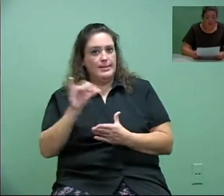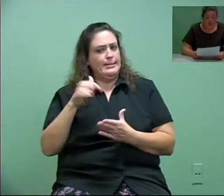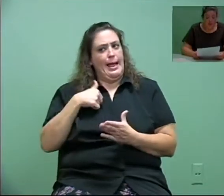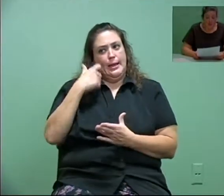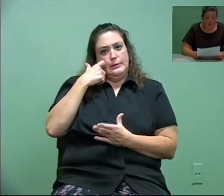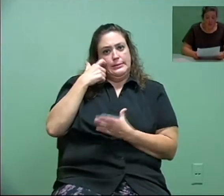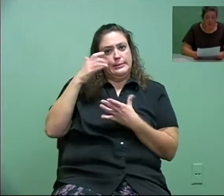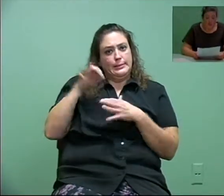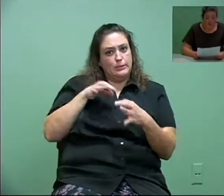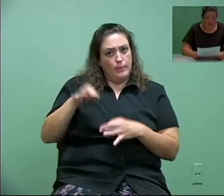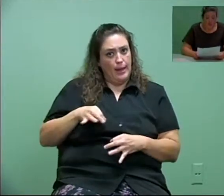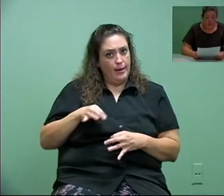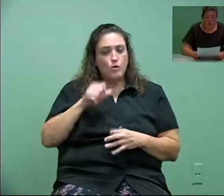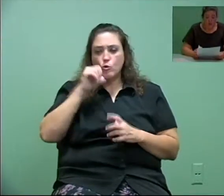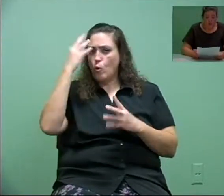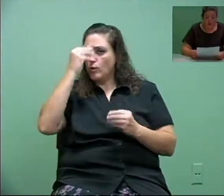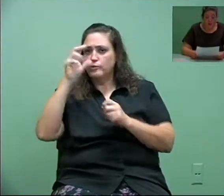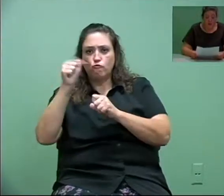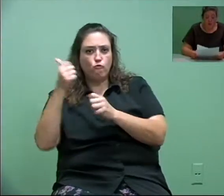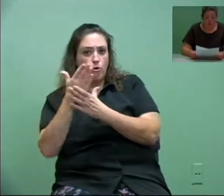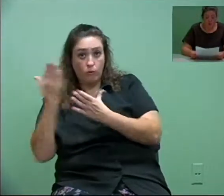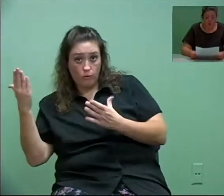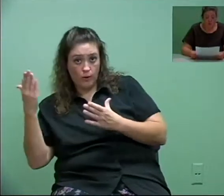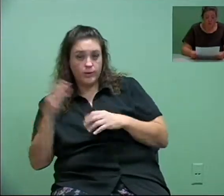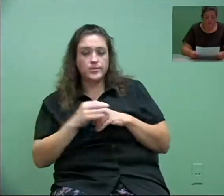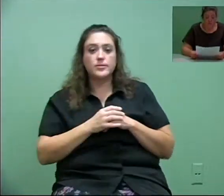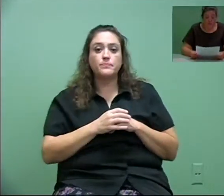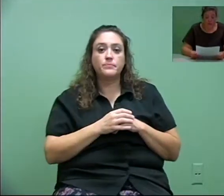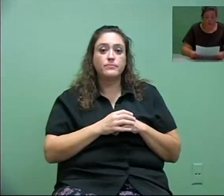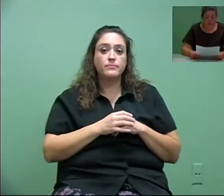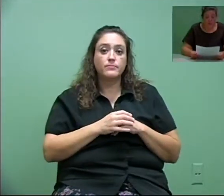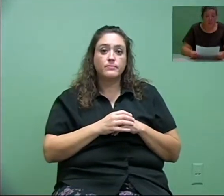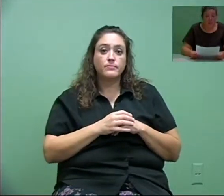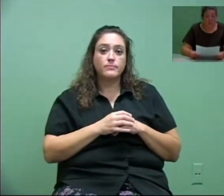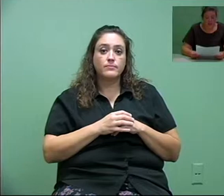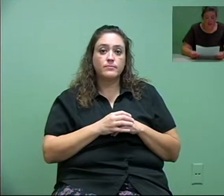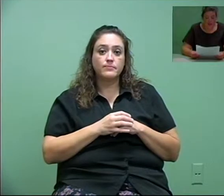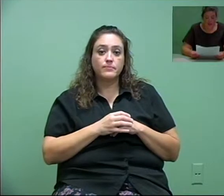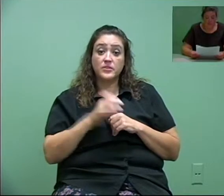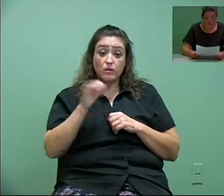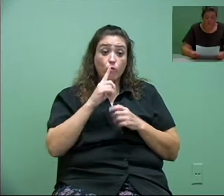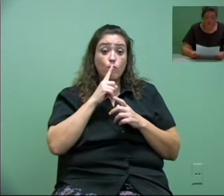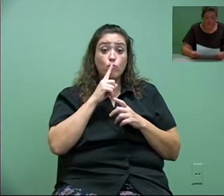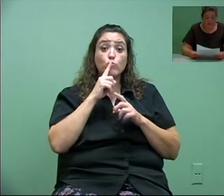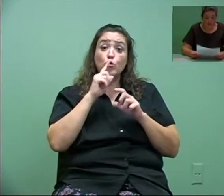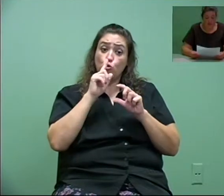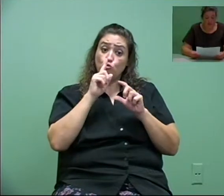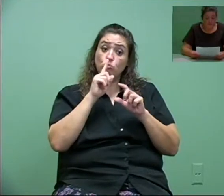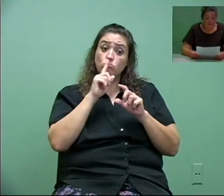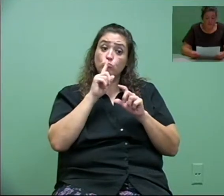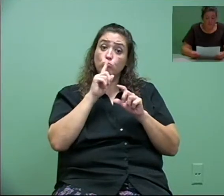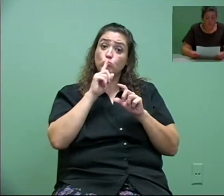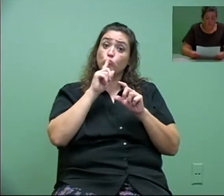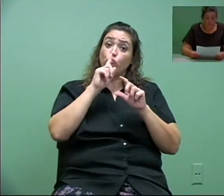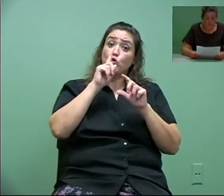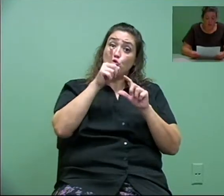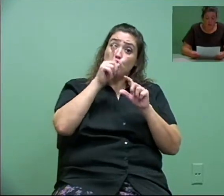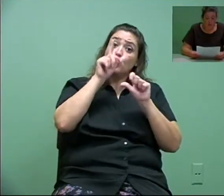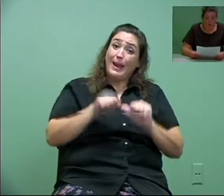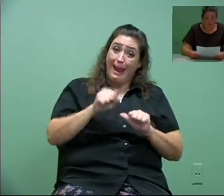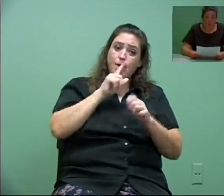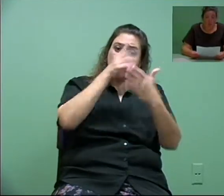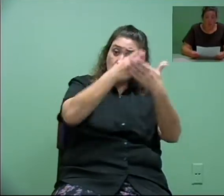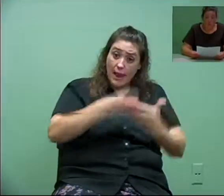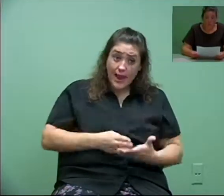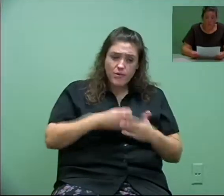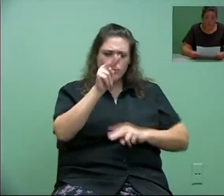here, and nothing else. You may also draw all reasonable inferences from that evidence. Facts may be